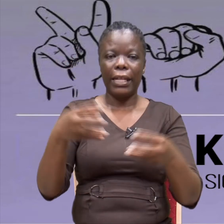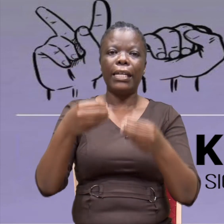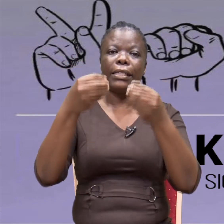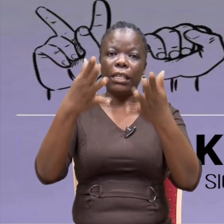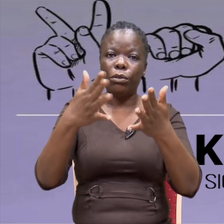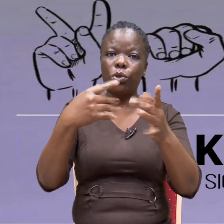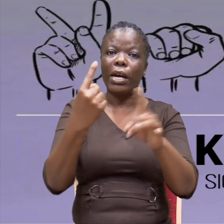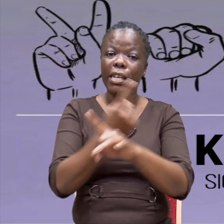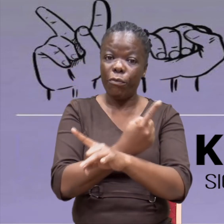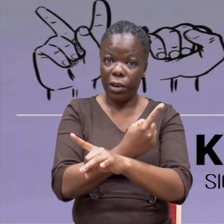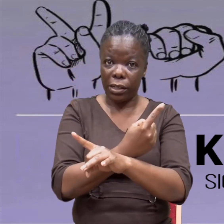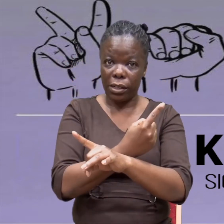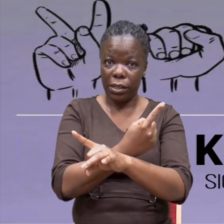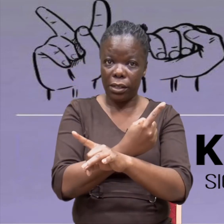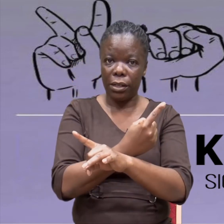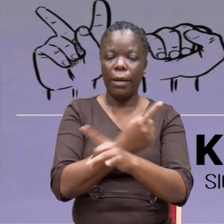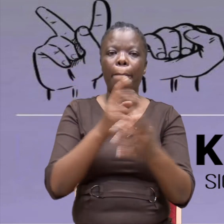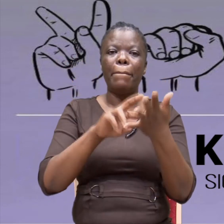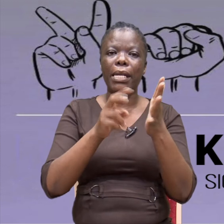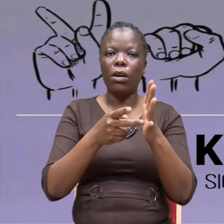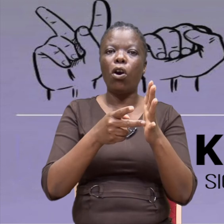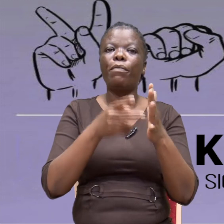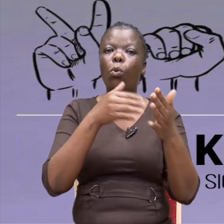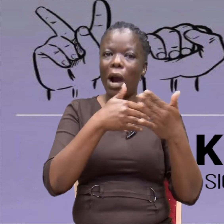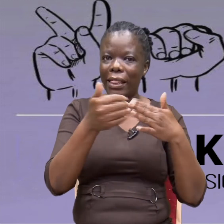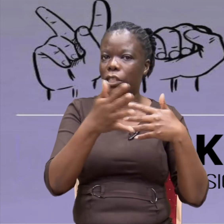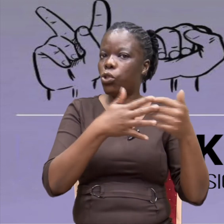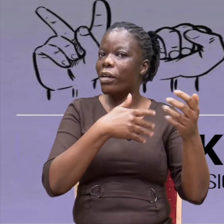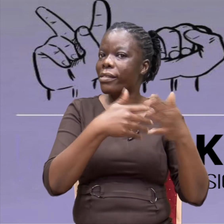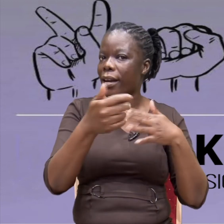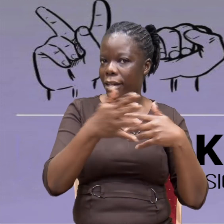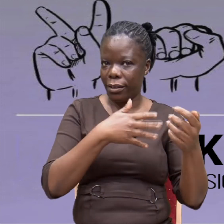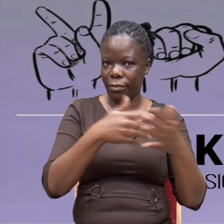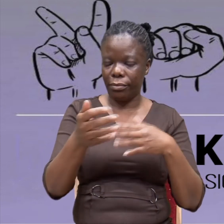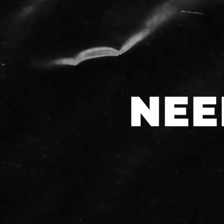It gives you a different meaning of the word that you are signing.